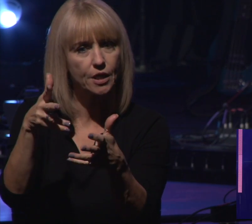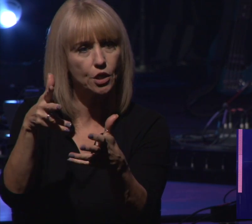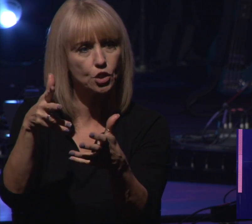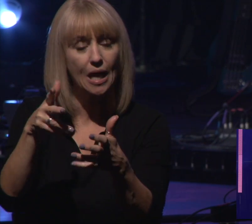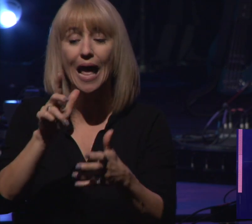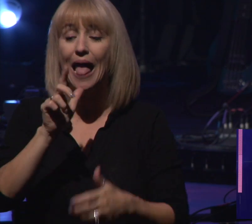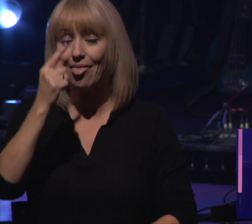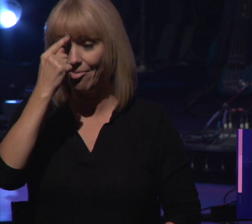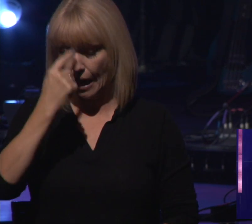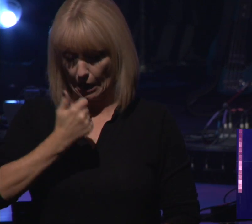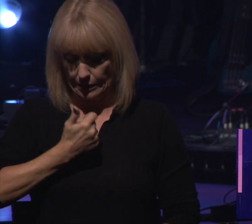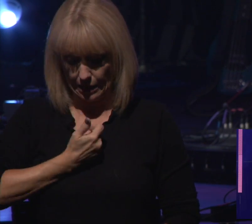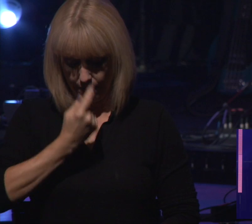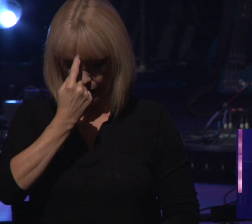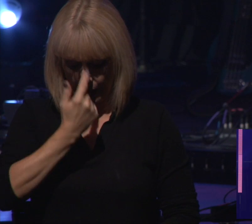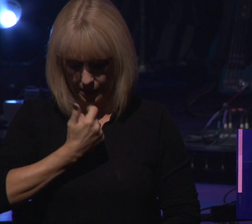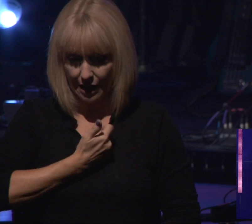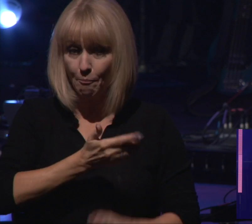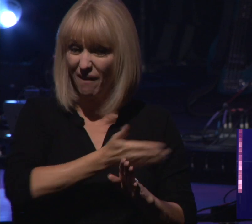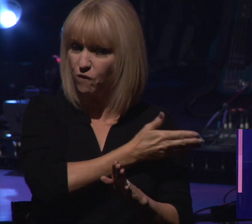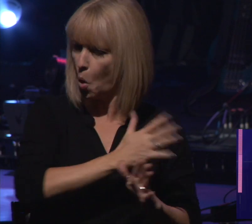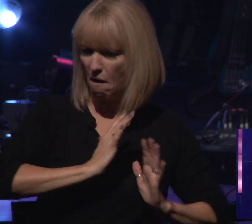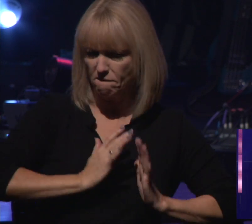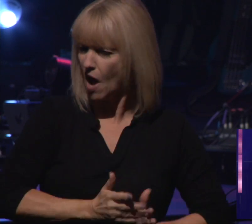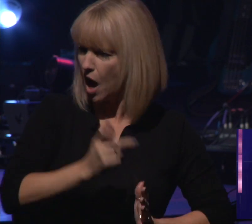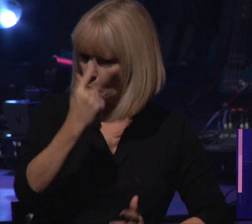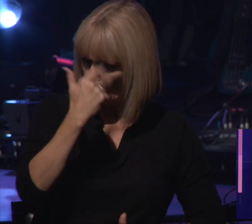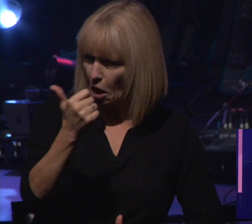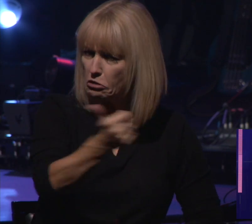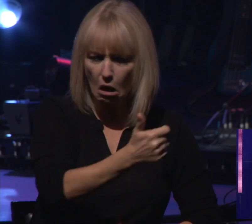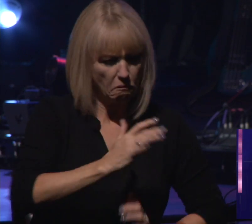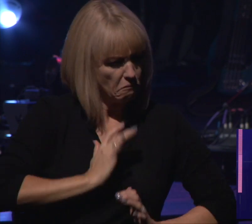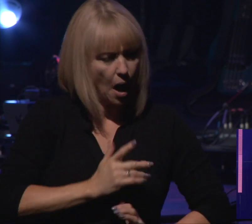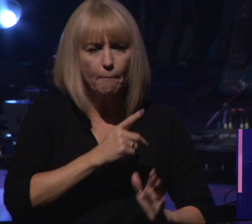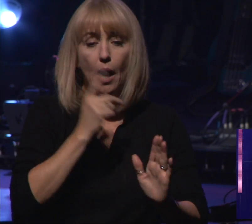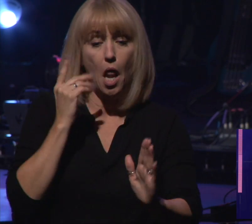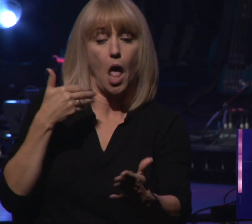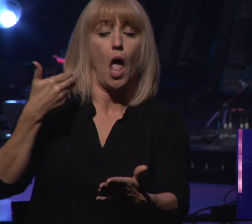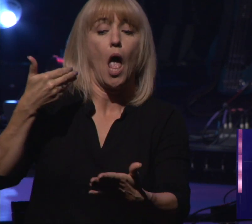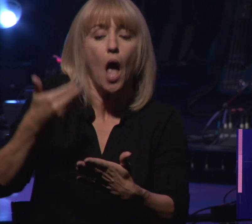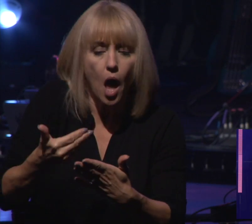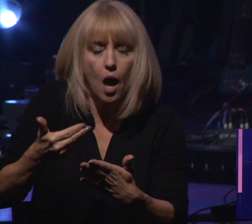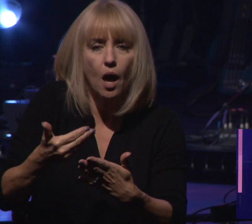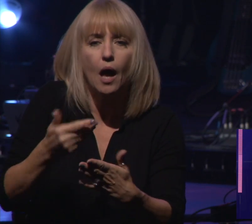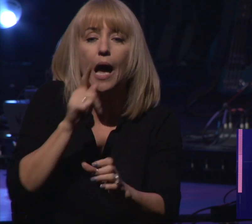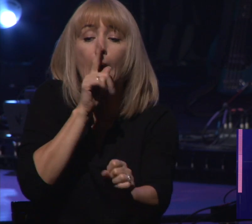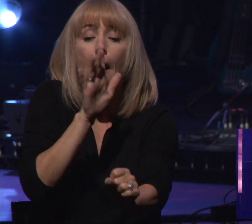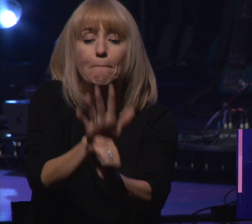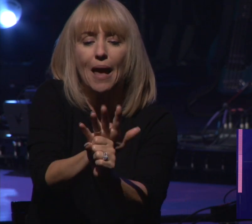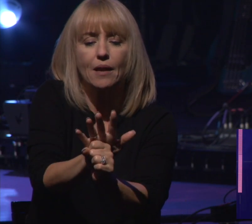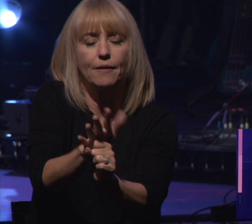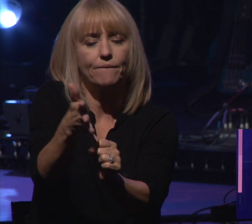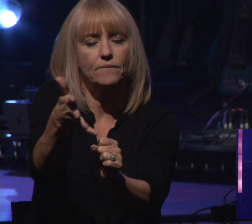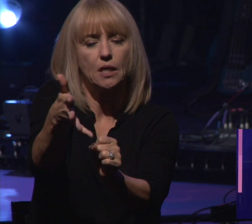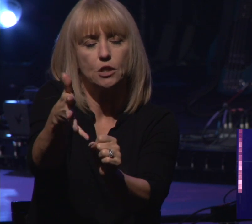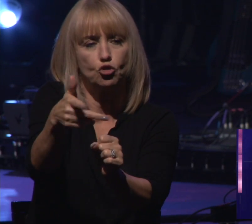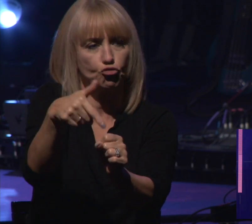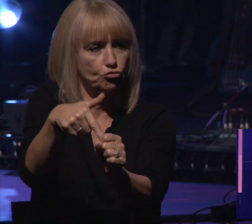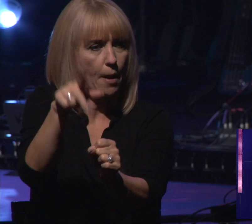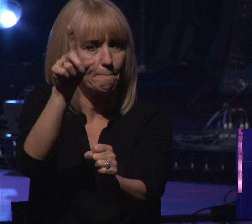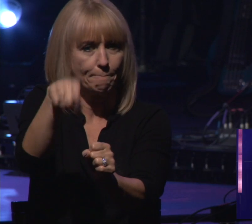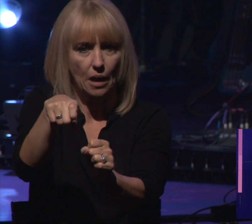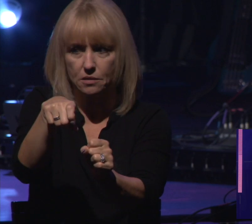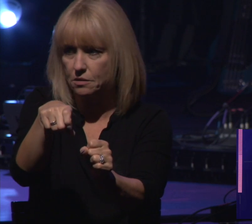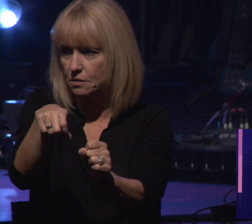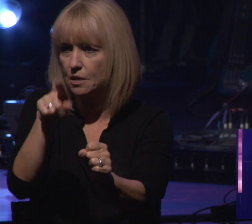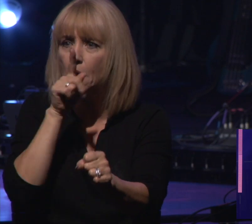just my own good, my own right to do what I want, but now you're saying, I'm committed to this, and I'm committed to your good, and